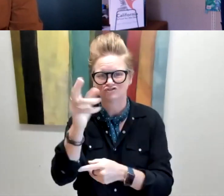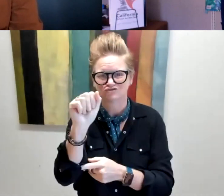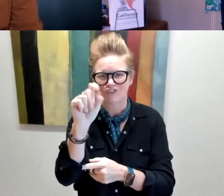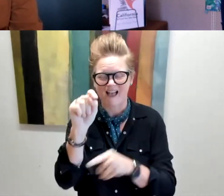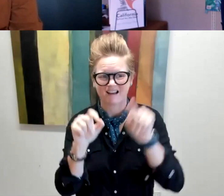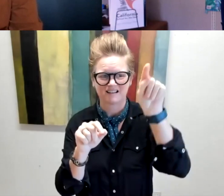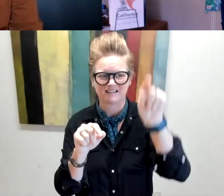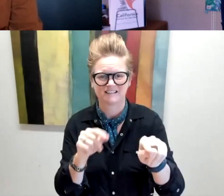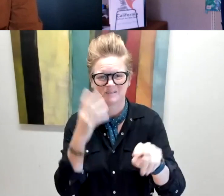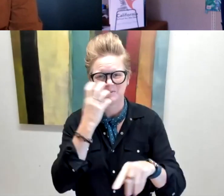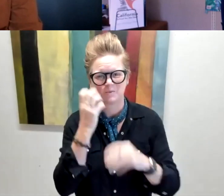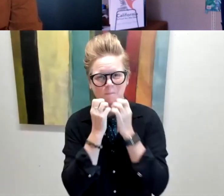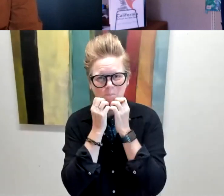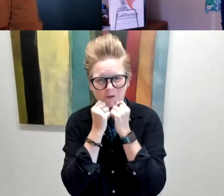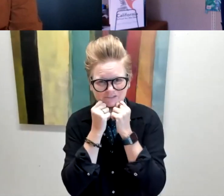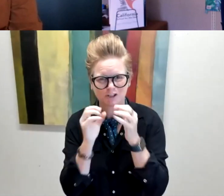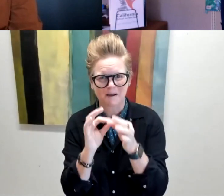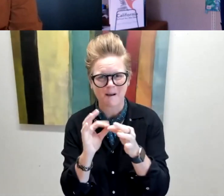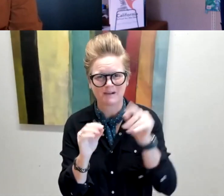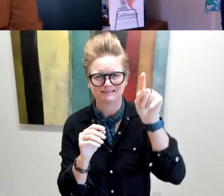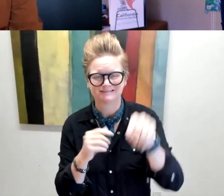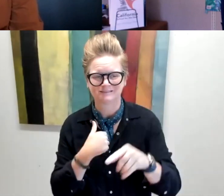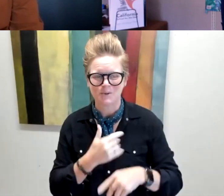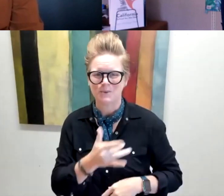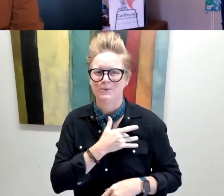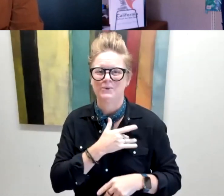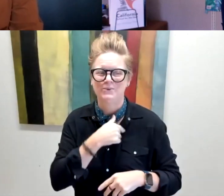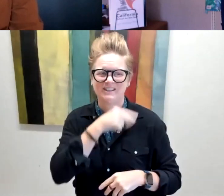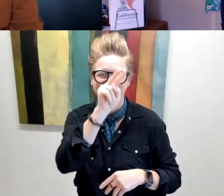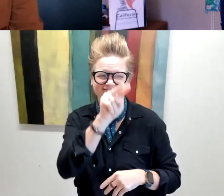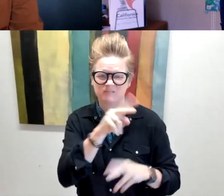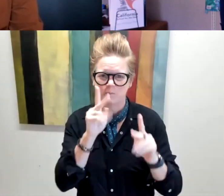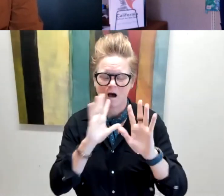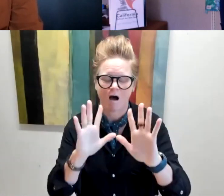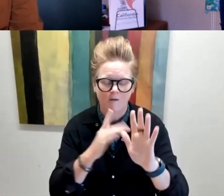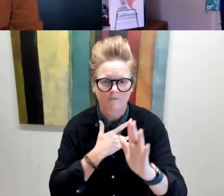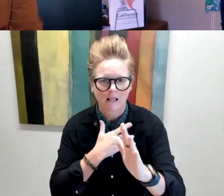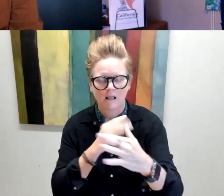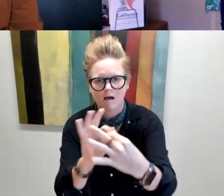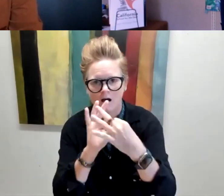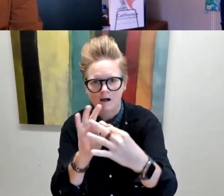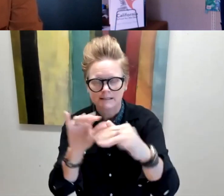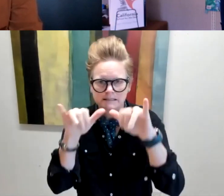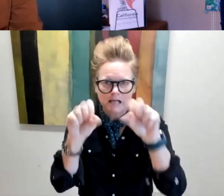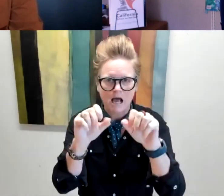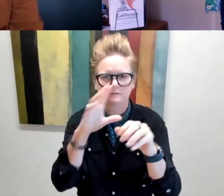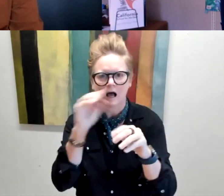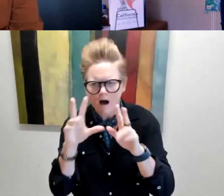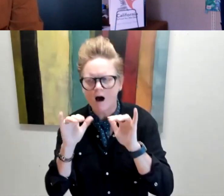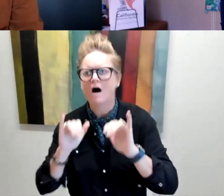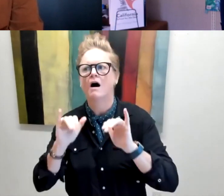I'm touched. I see so many different comments in the chat. They're precious. Please read them. It's very